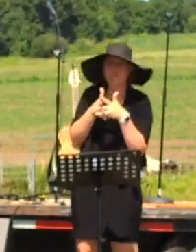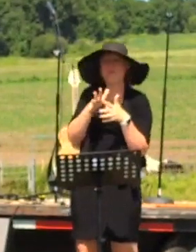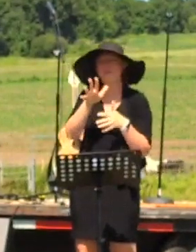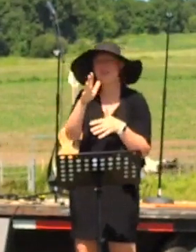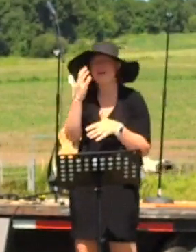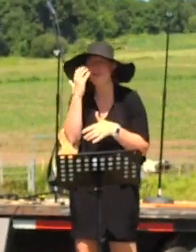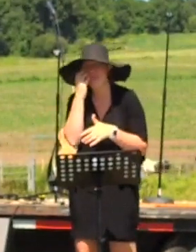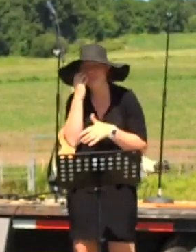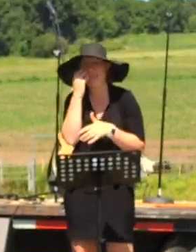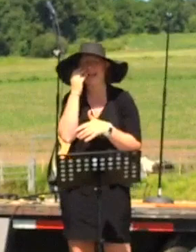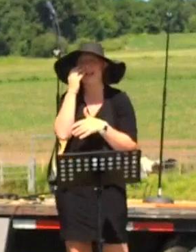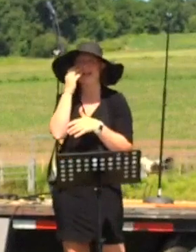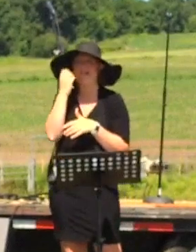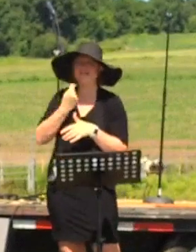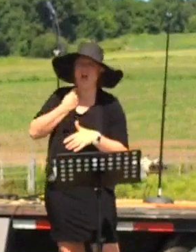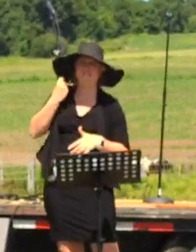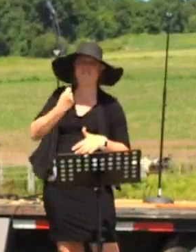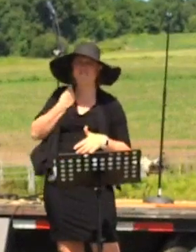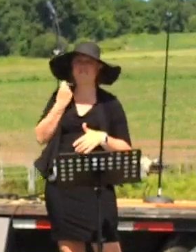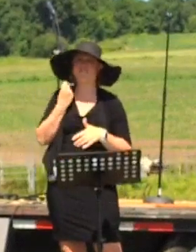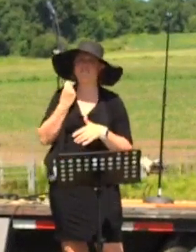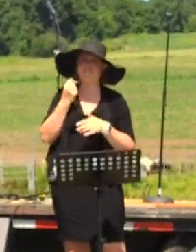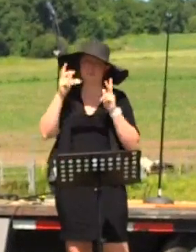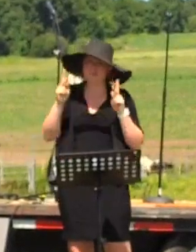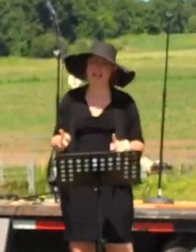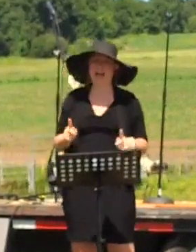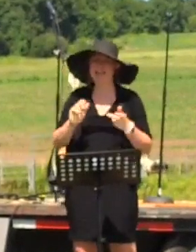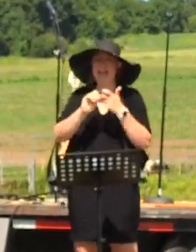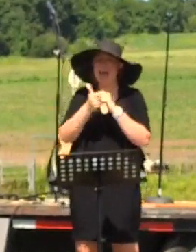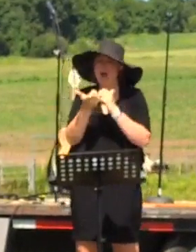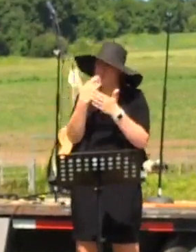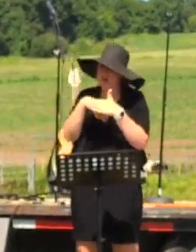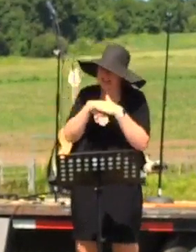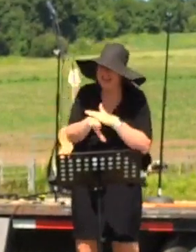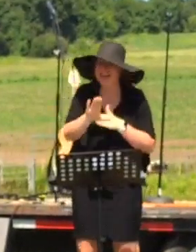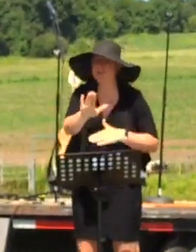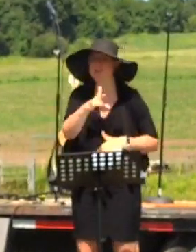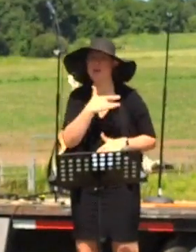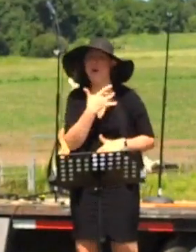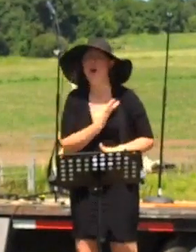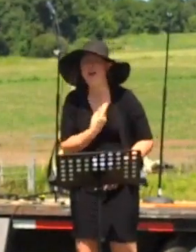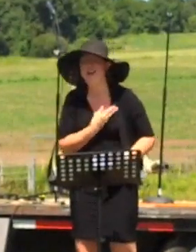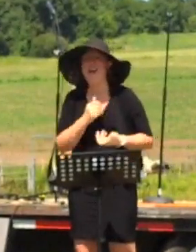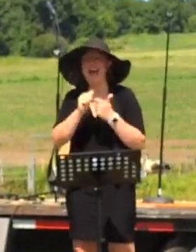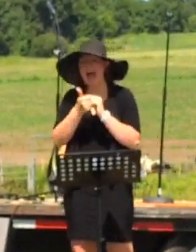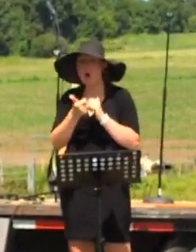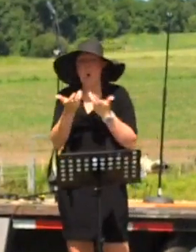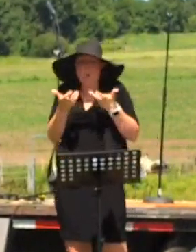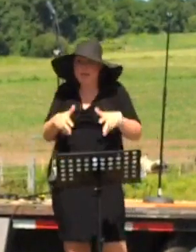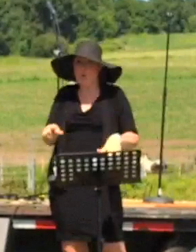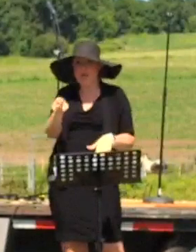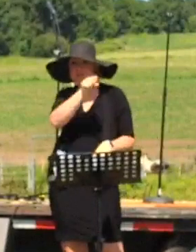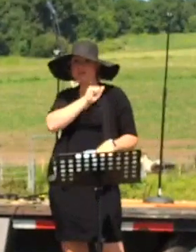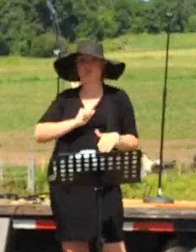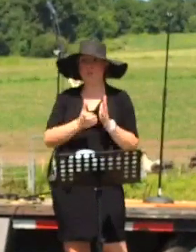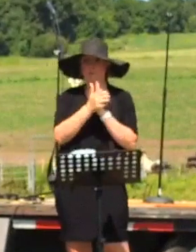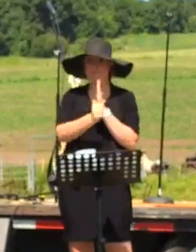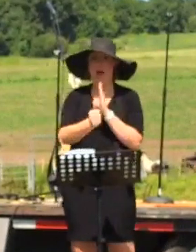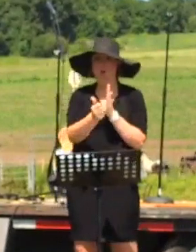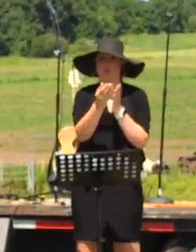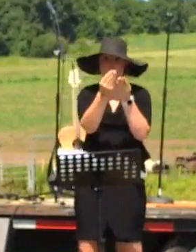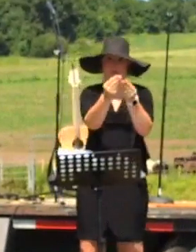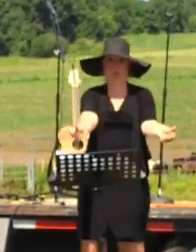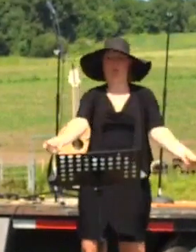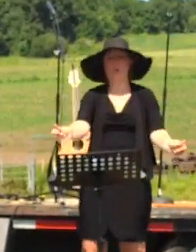without totally cracking that shell? Because that shell, again, it's their superpower. It's their strength. We don't want to get rid of it. We just need to find a